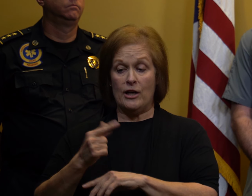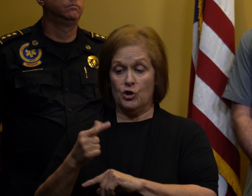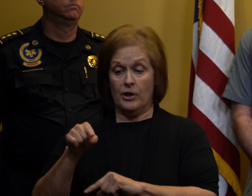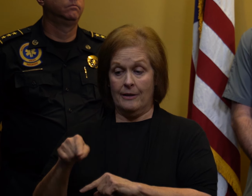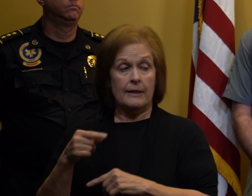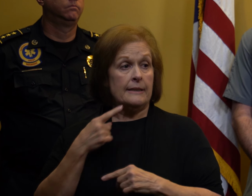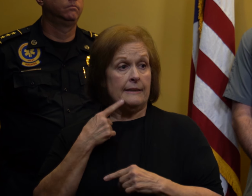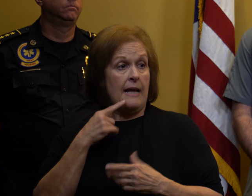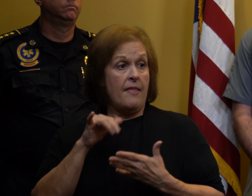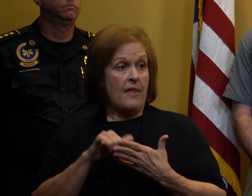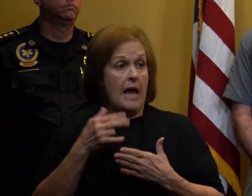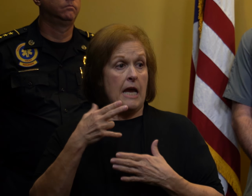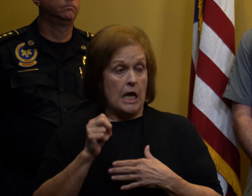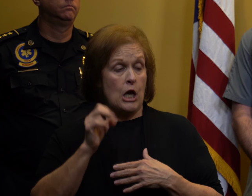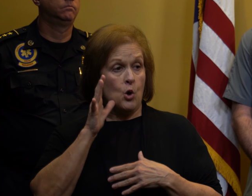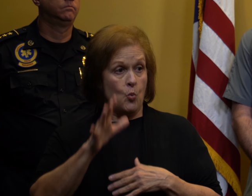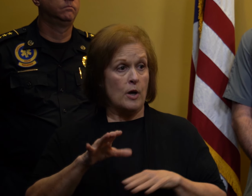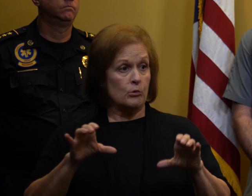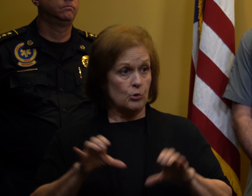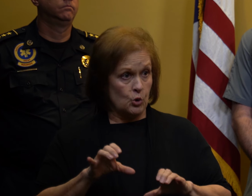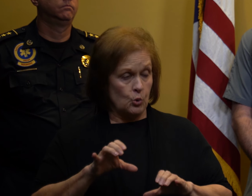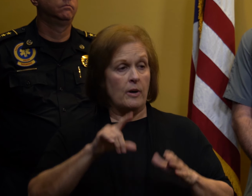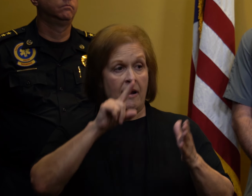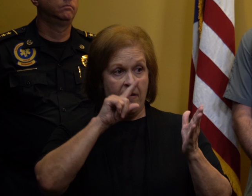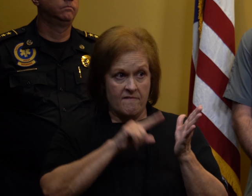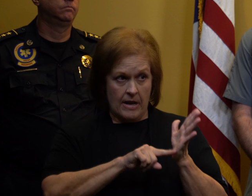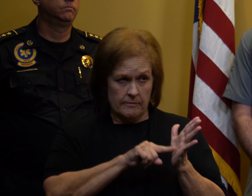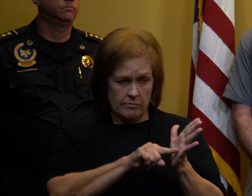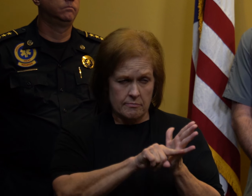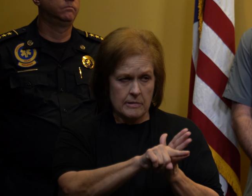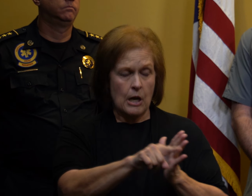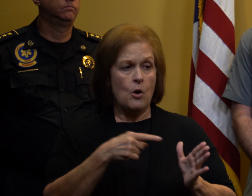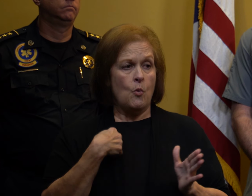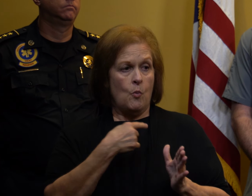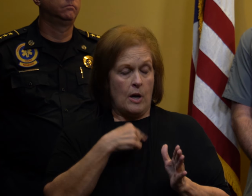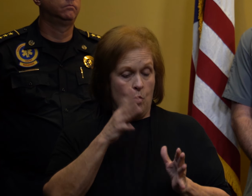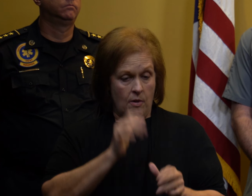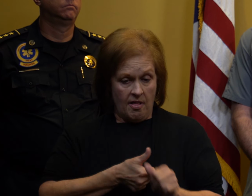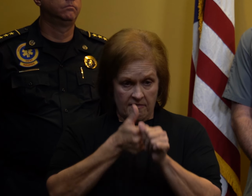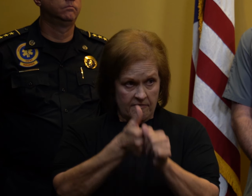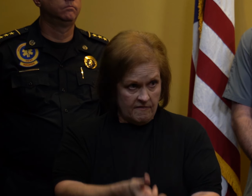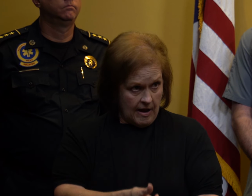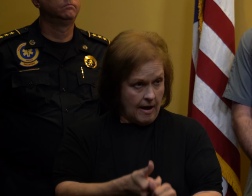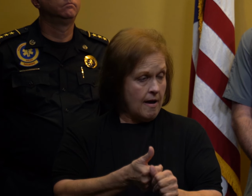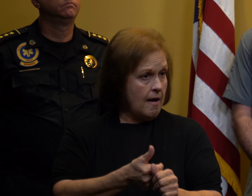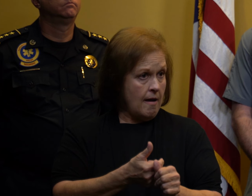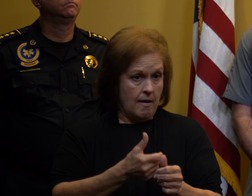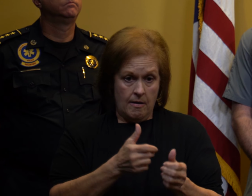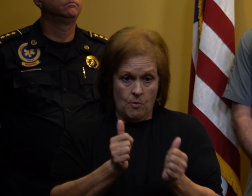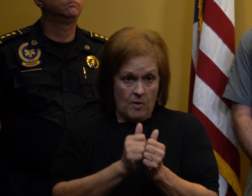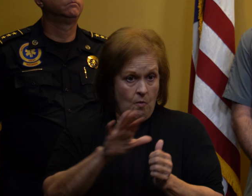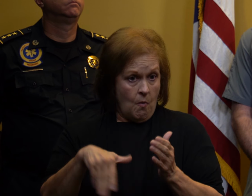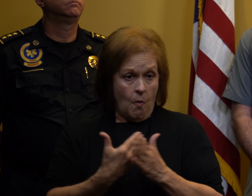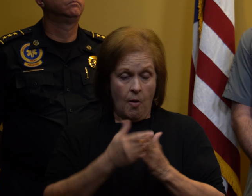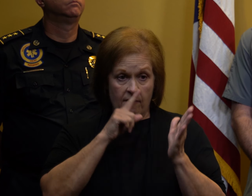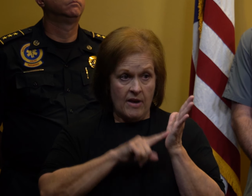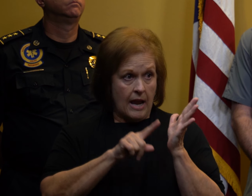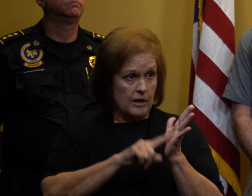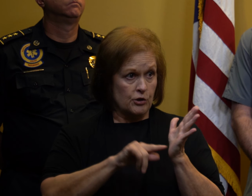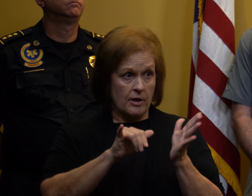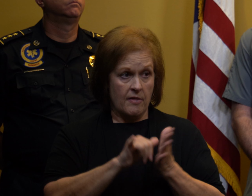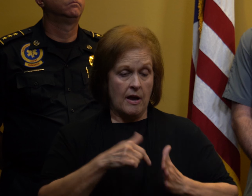has indicated that he will do a thorough investigation. We will comply as we do with every investigation that